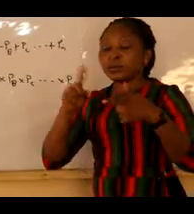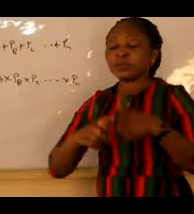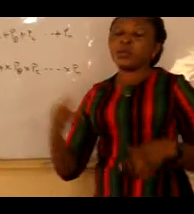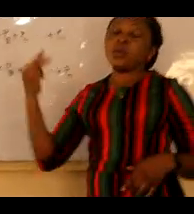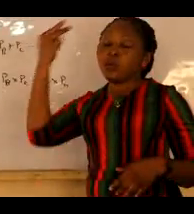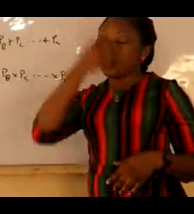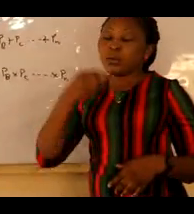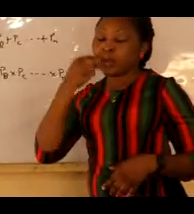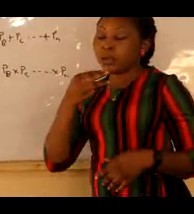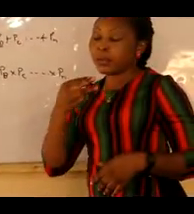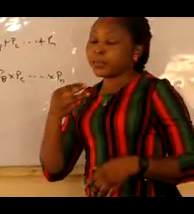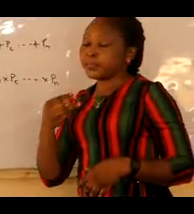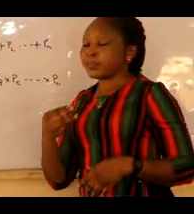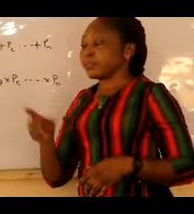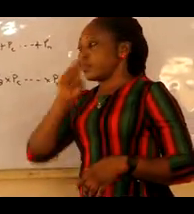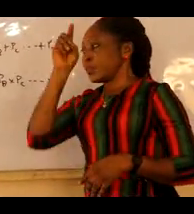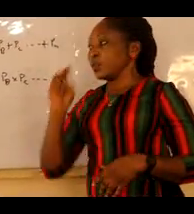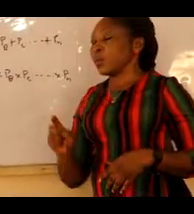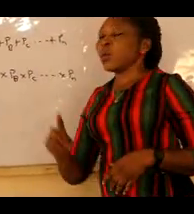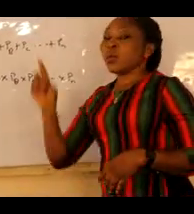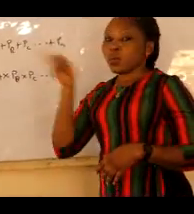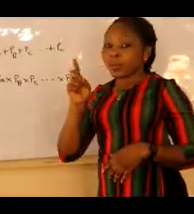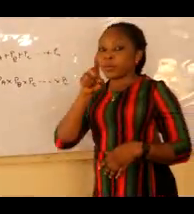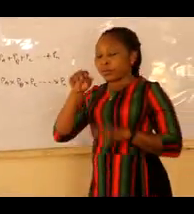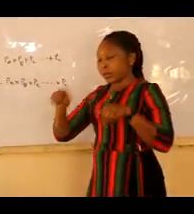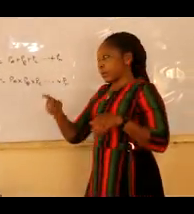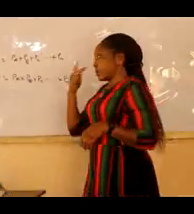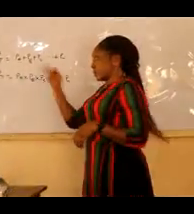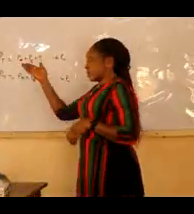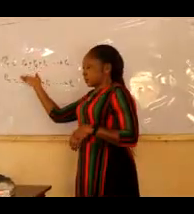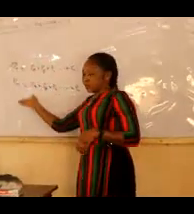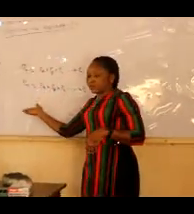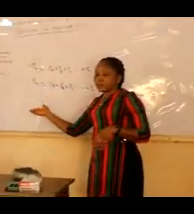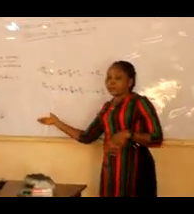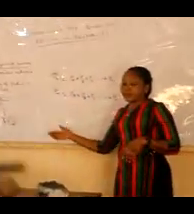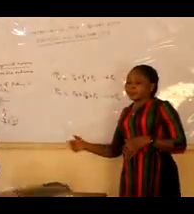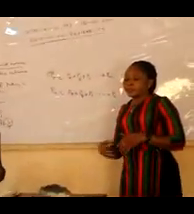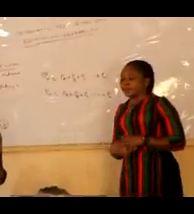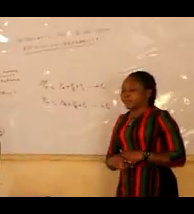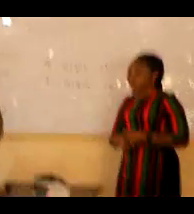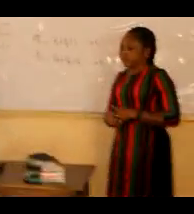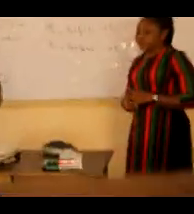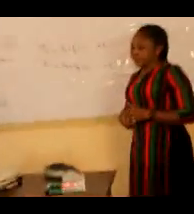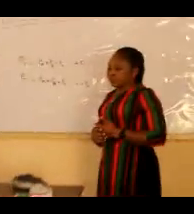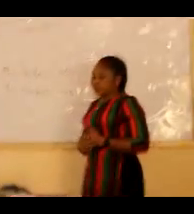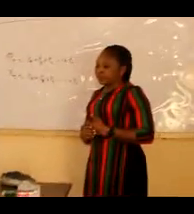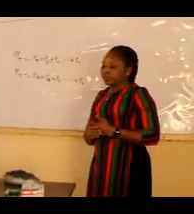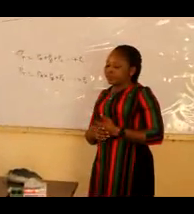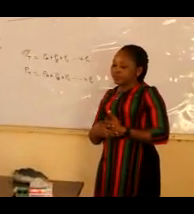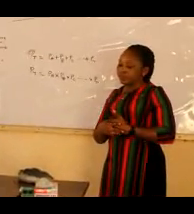equations. Now, Wire equation where the experimental type and the law can be applied.